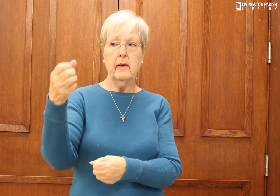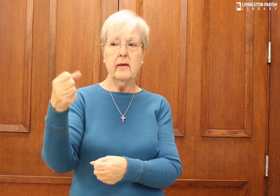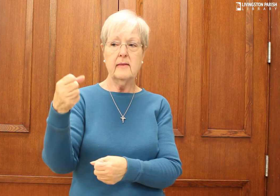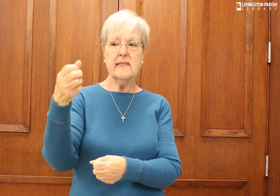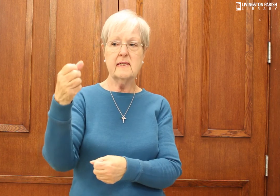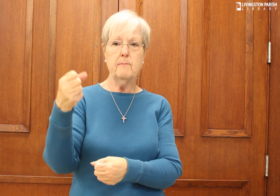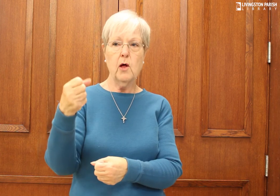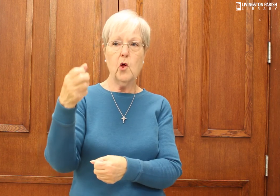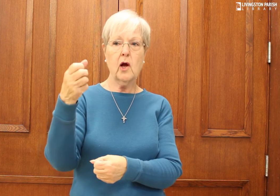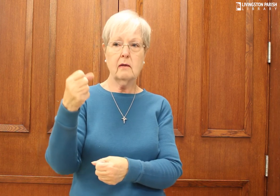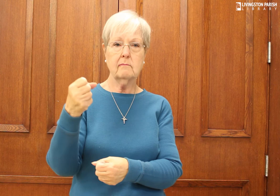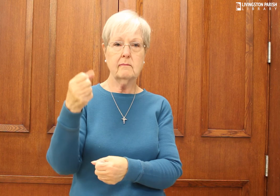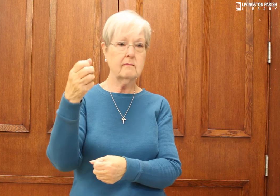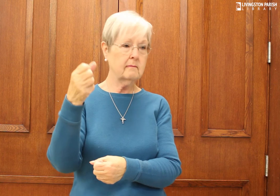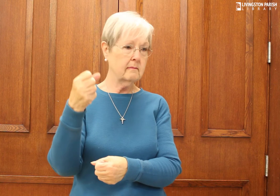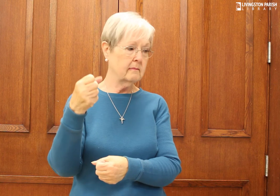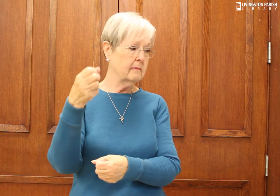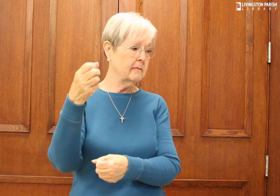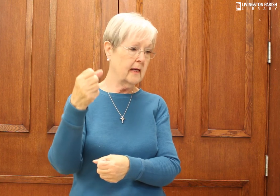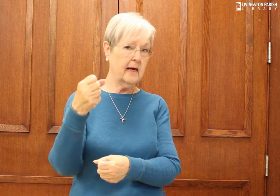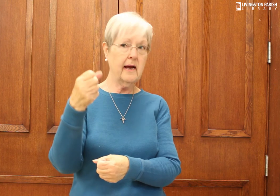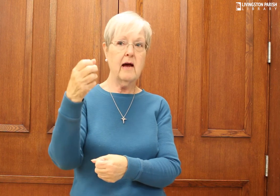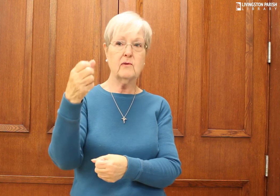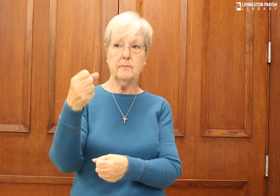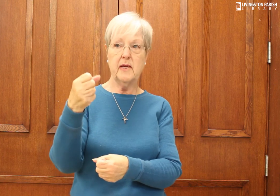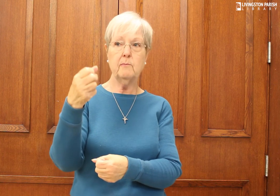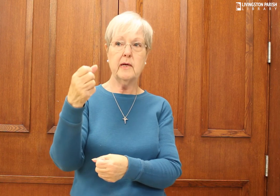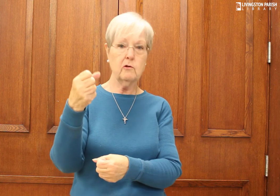And this is milk, like a cow is being milked.